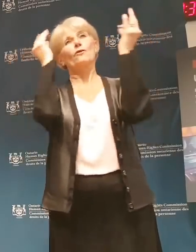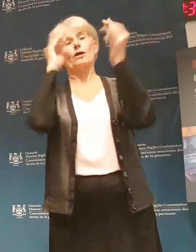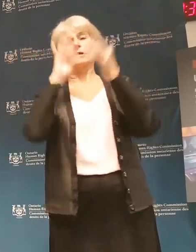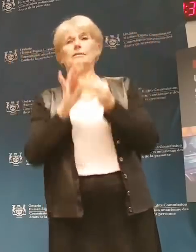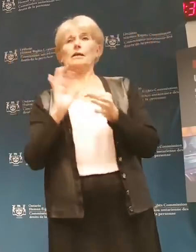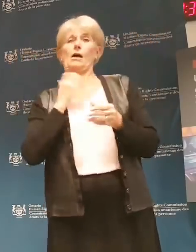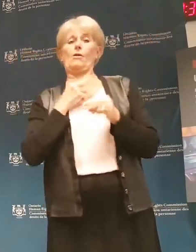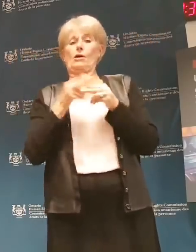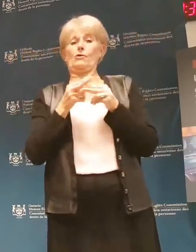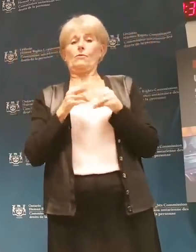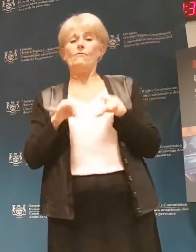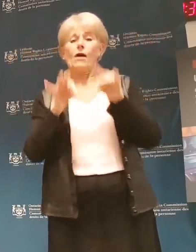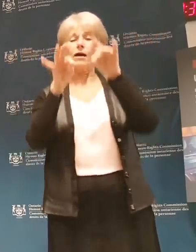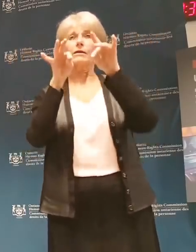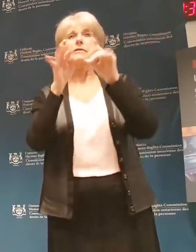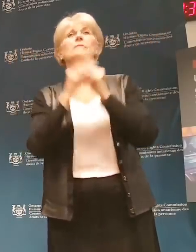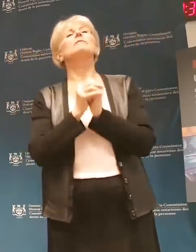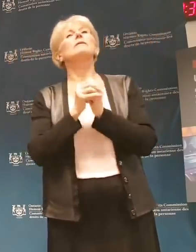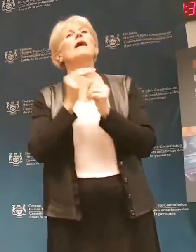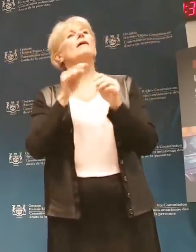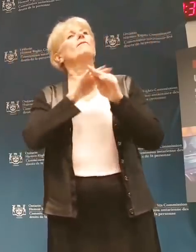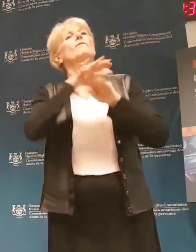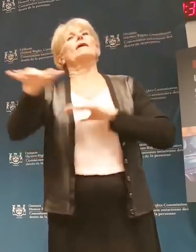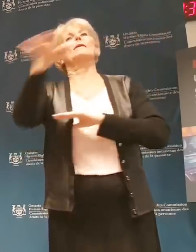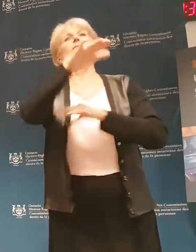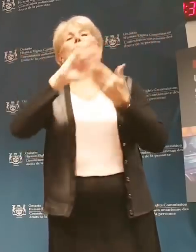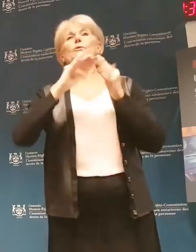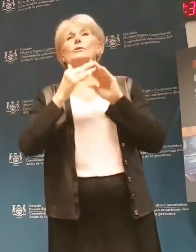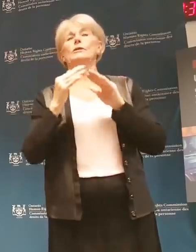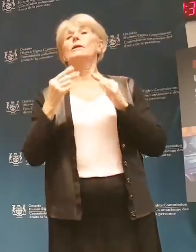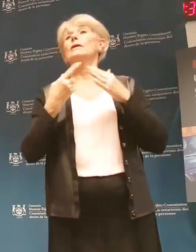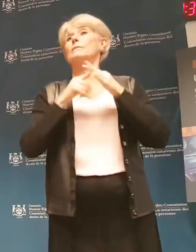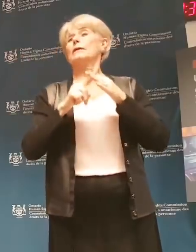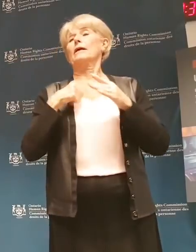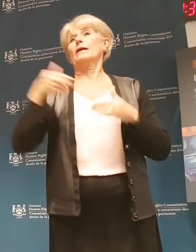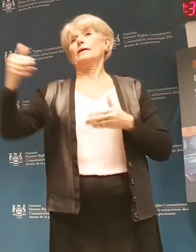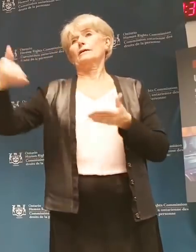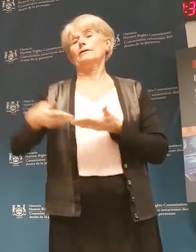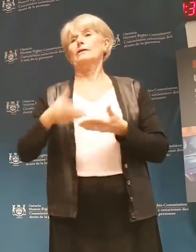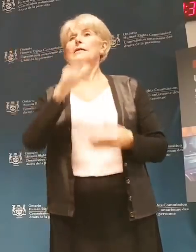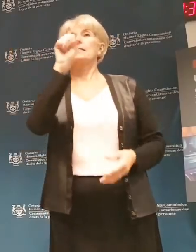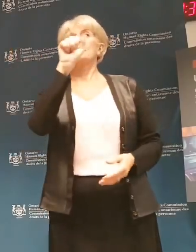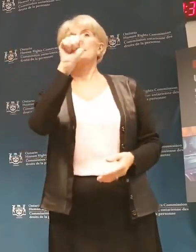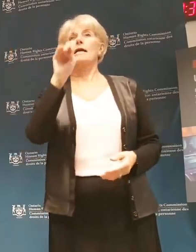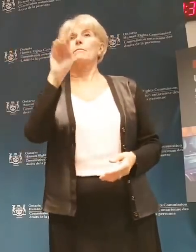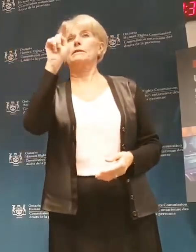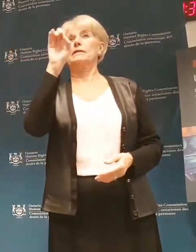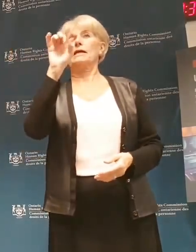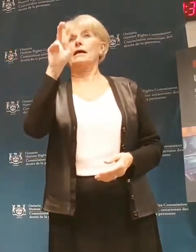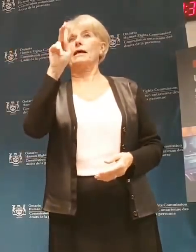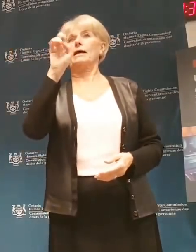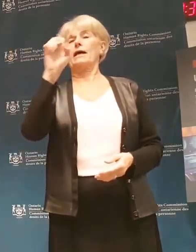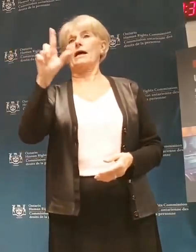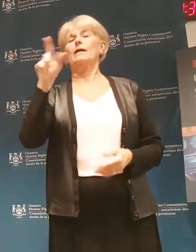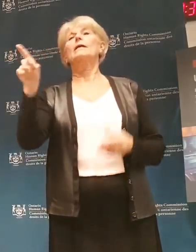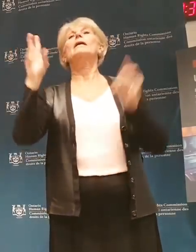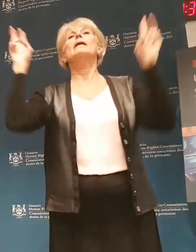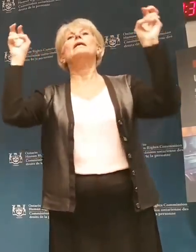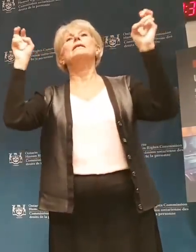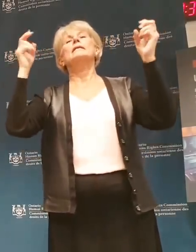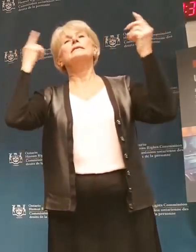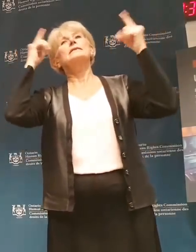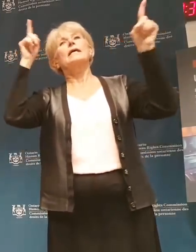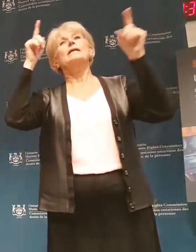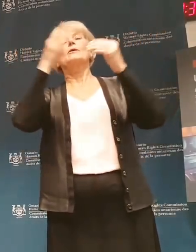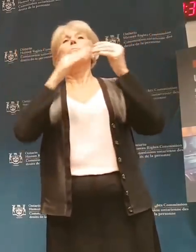interim findings and the effect on community. To begin, I would like to introduce Sam Teckle, who works with Success